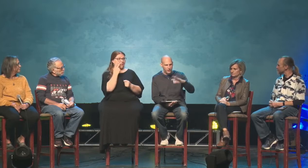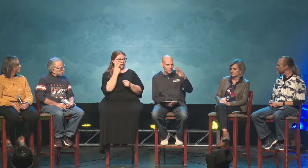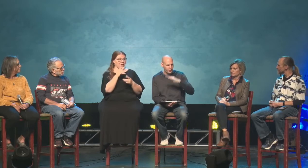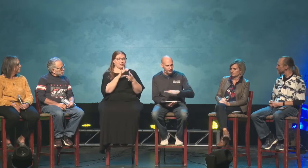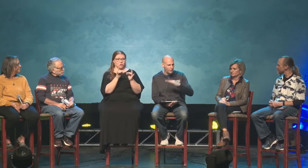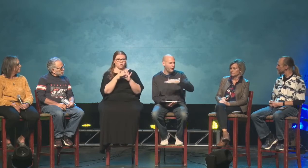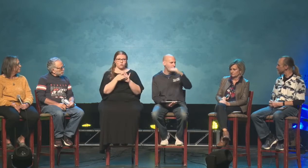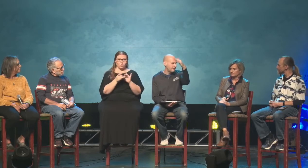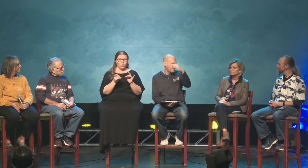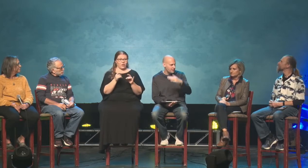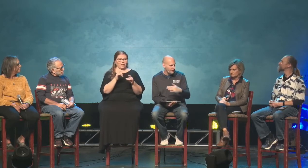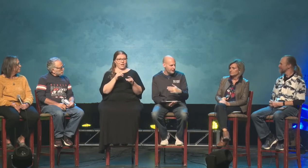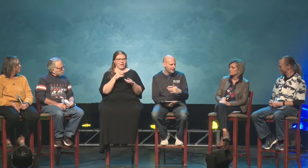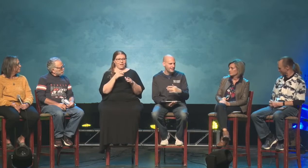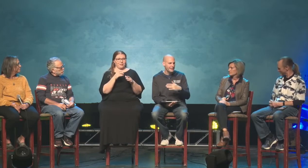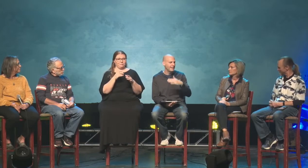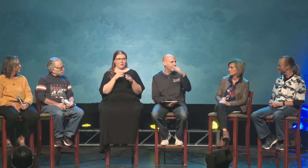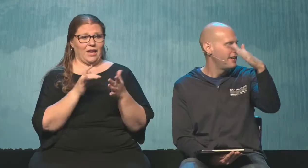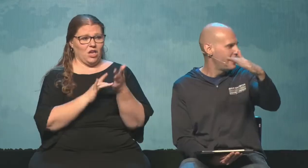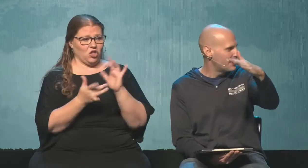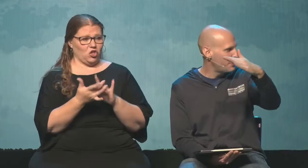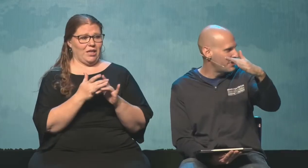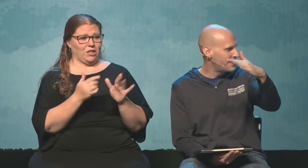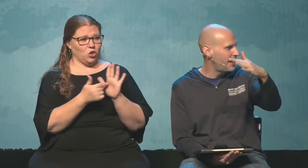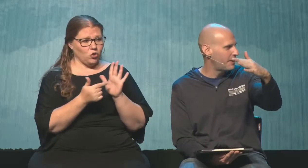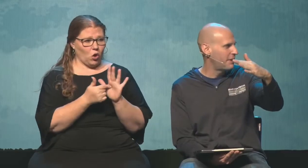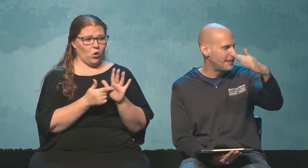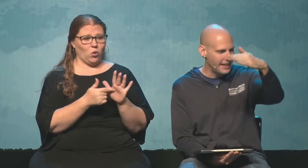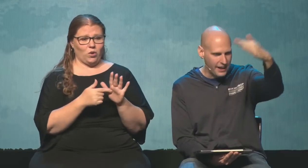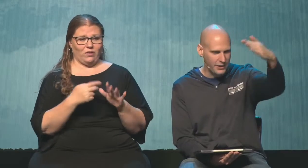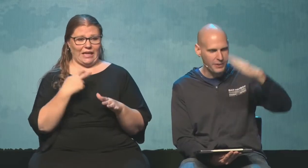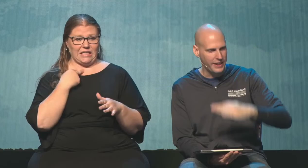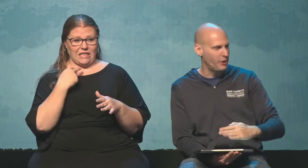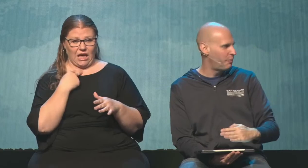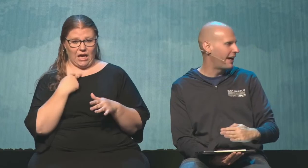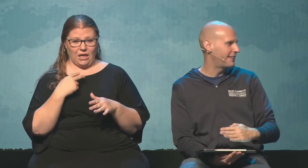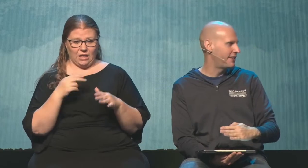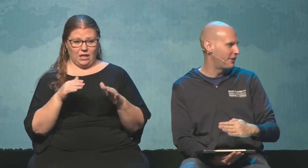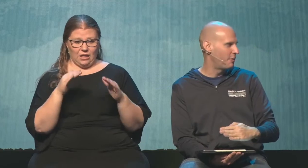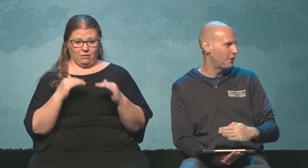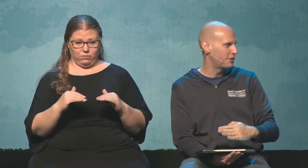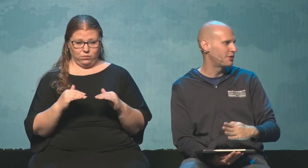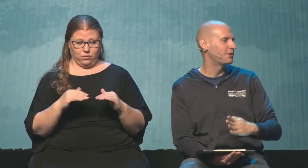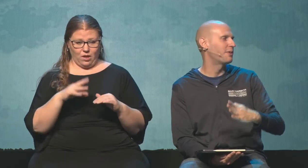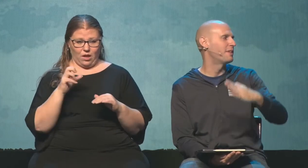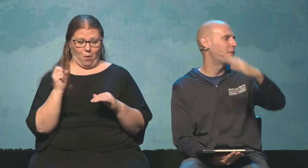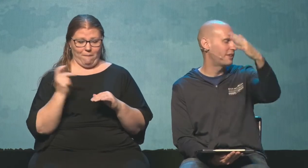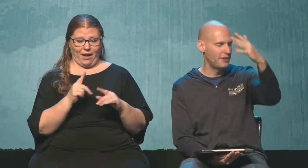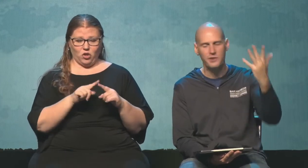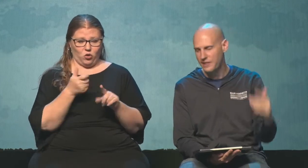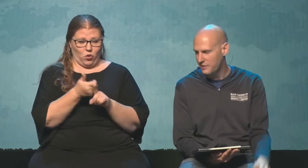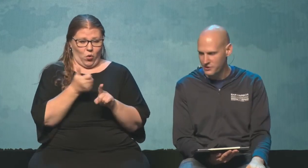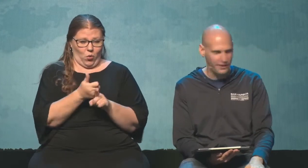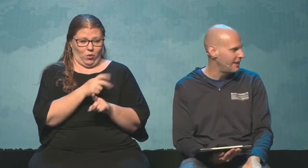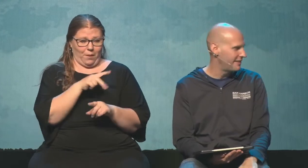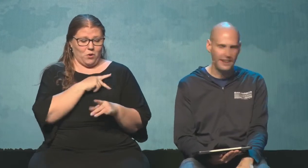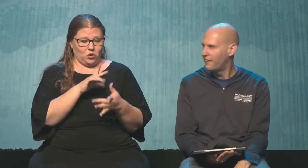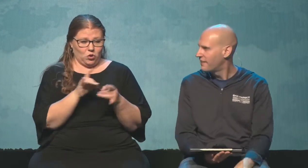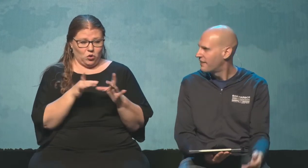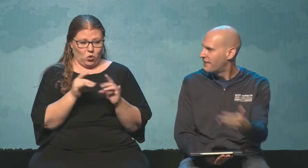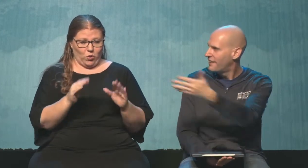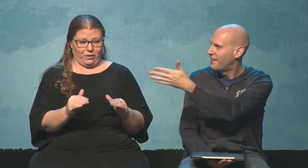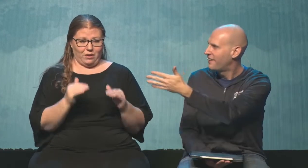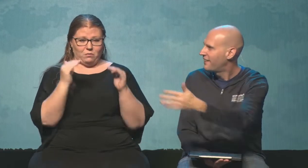Jesus walked her through all those different spaces. Like, here's where you're stuck, but to get out of there, we got to go back to your own personal story to walk you through it. That was great.